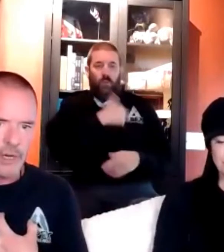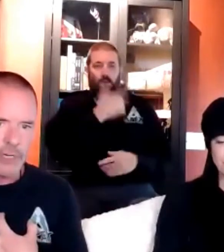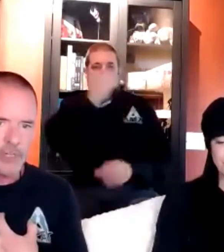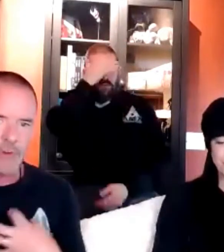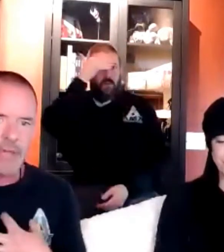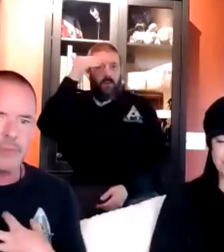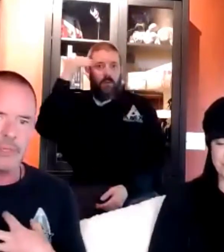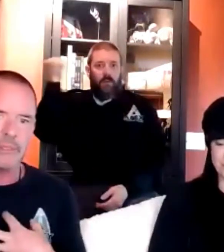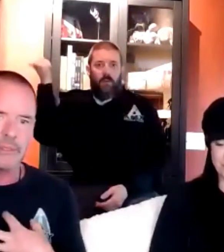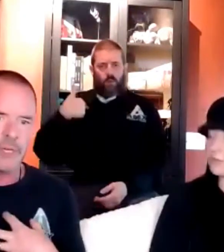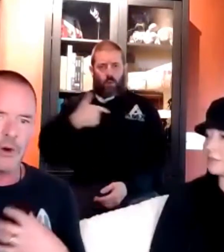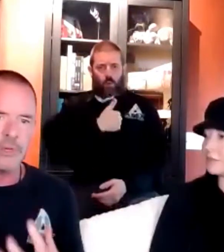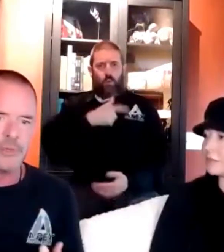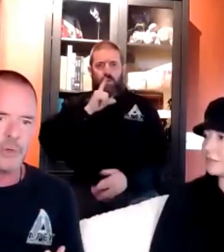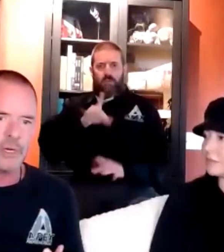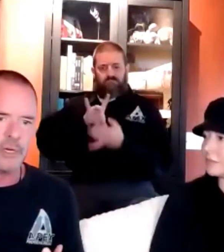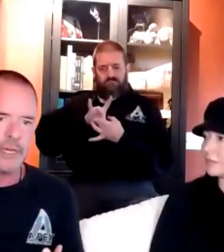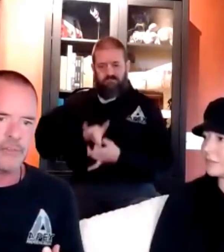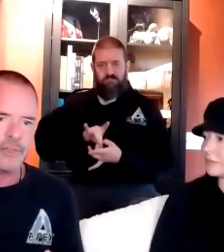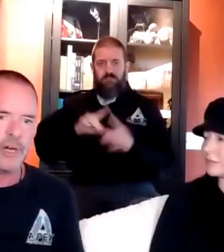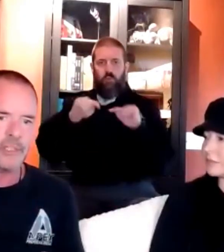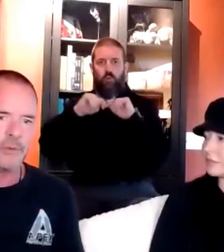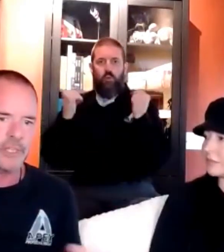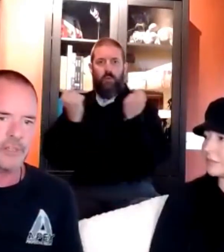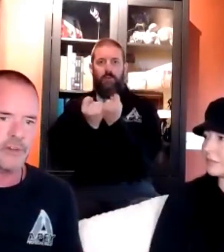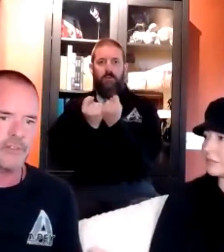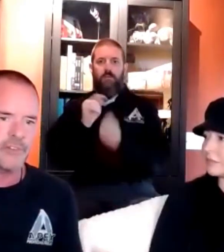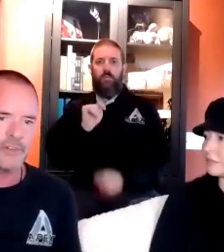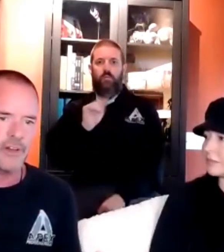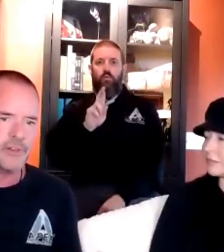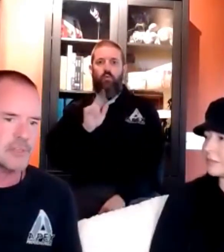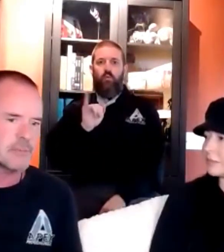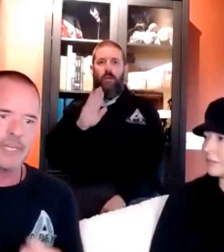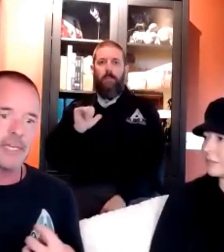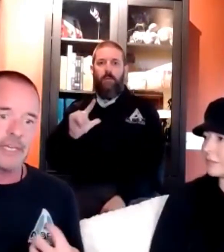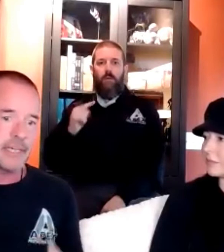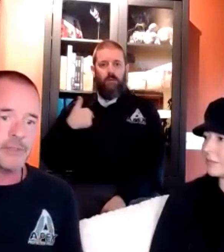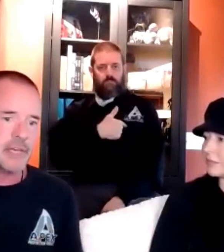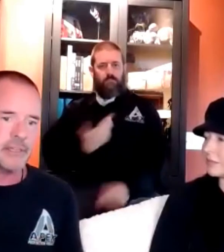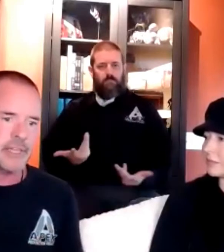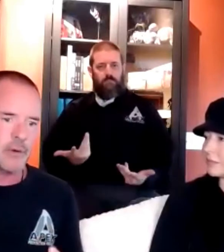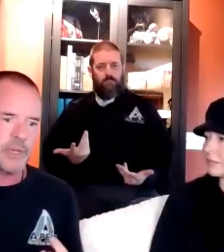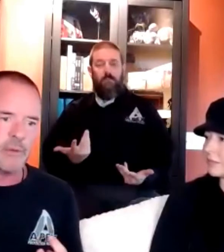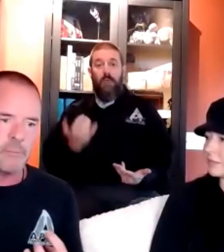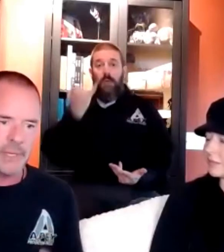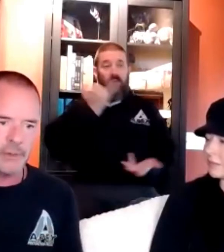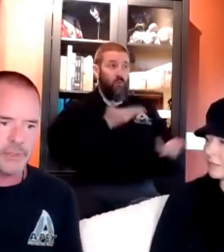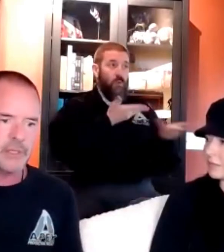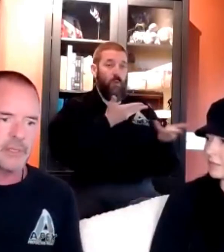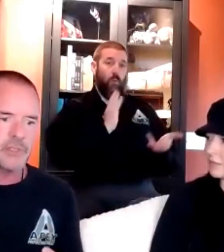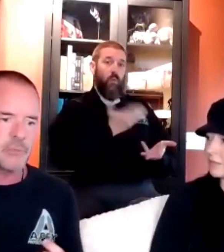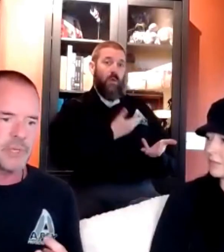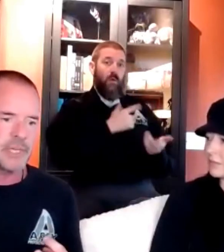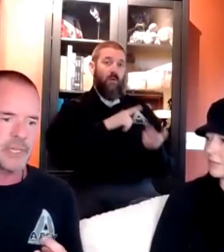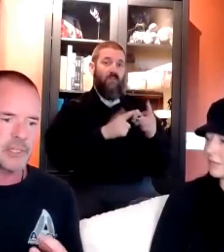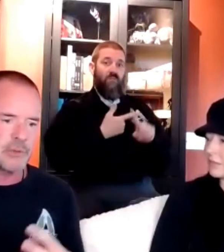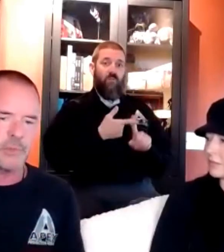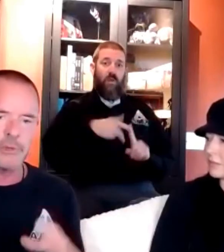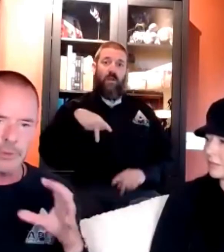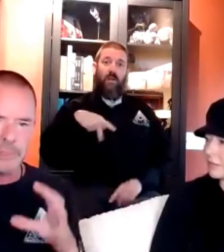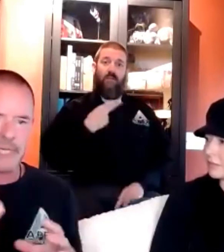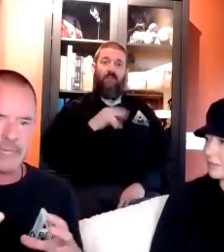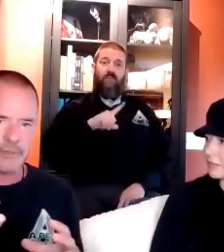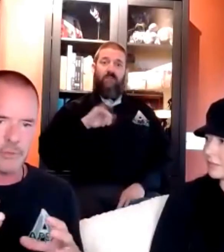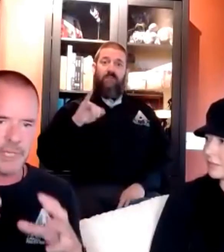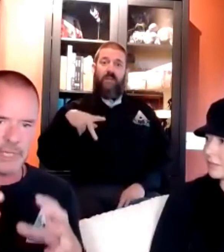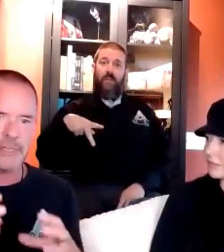are tribal. We always were. And if you talk to our good friend Philip Folsom, he'll tell you that we are built to be